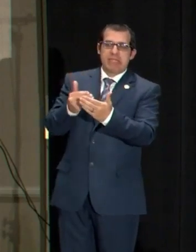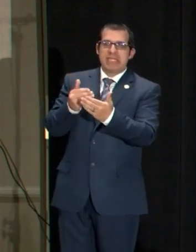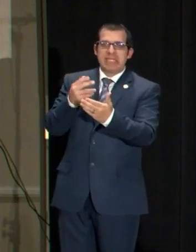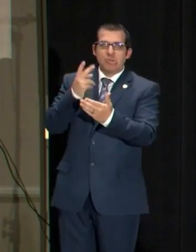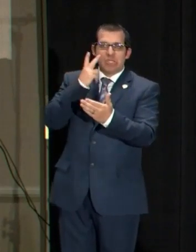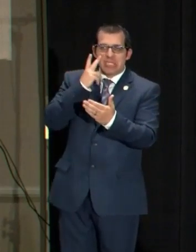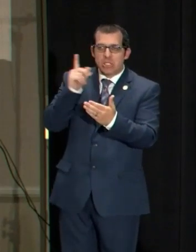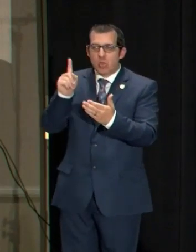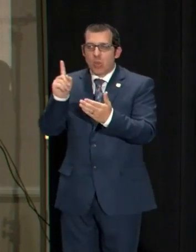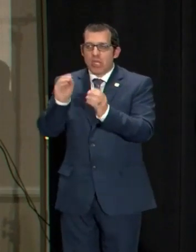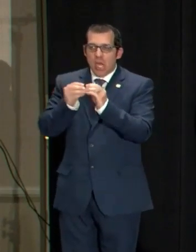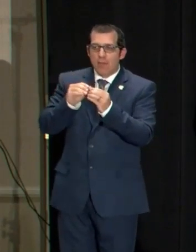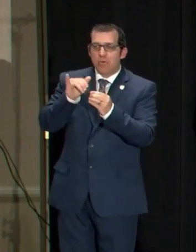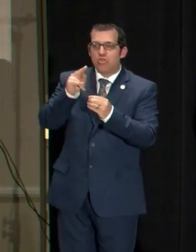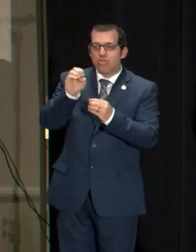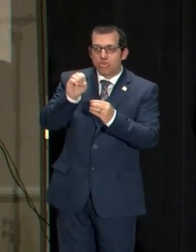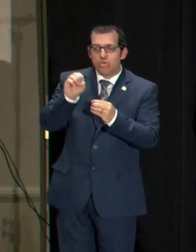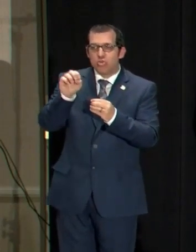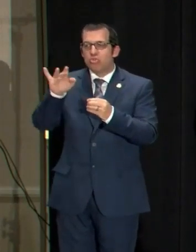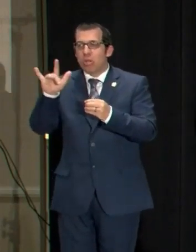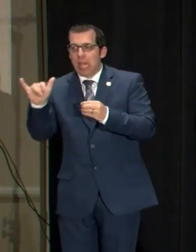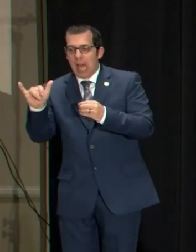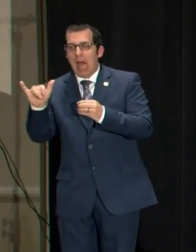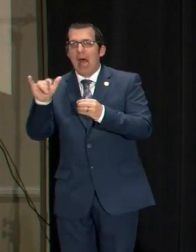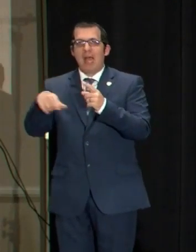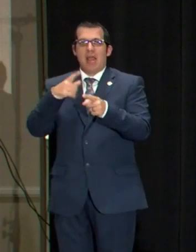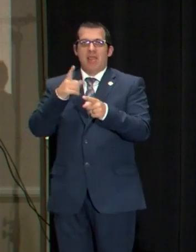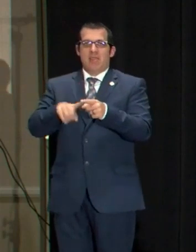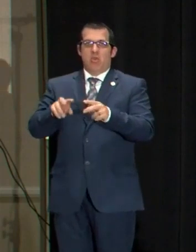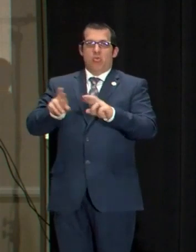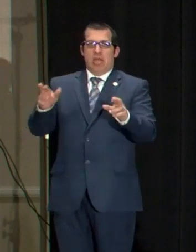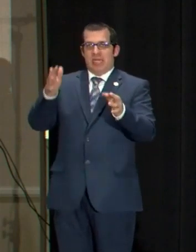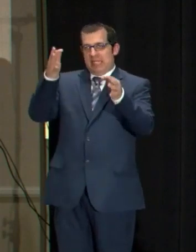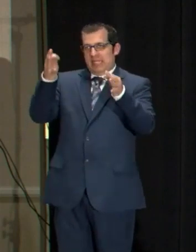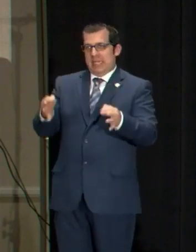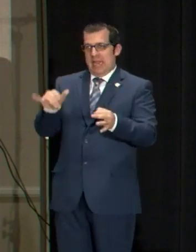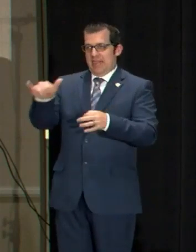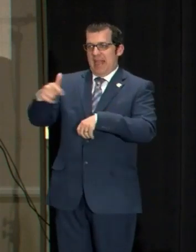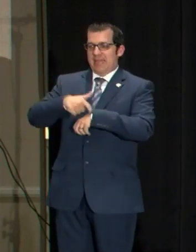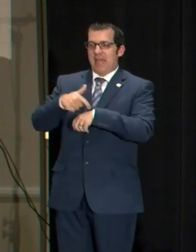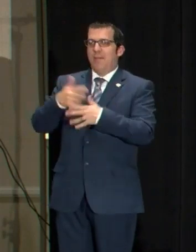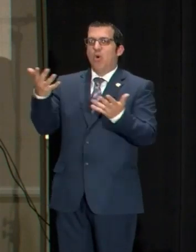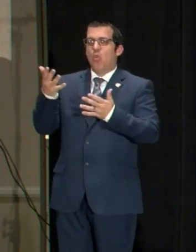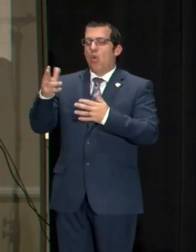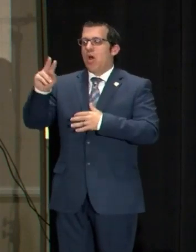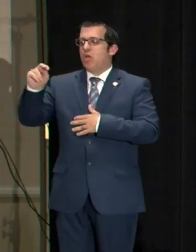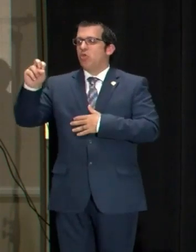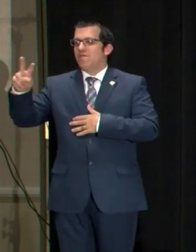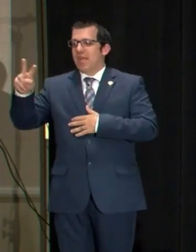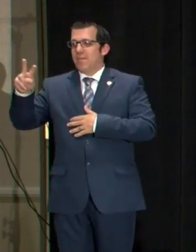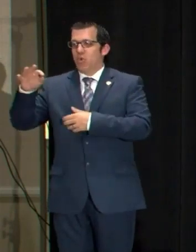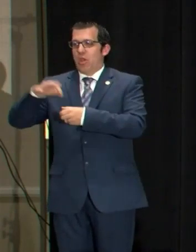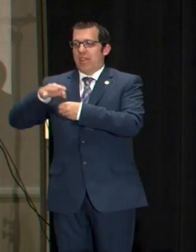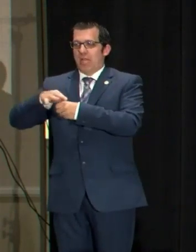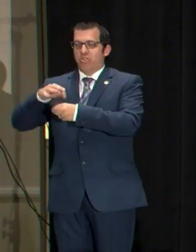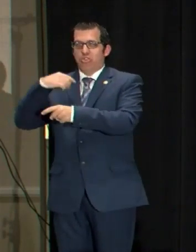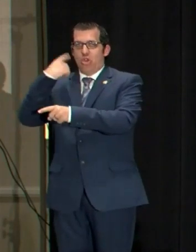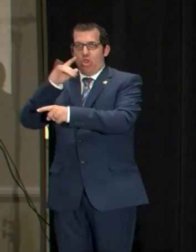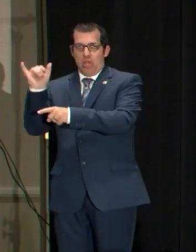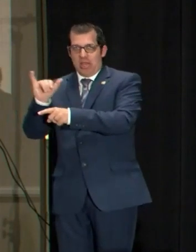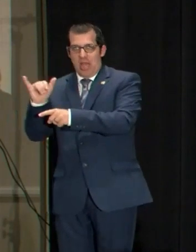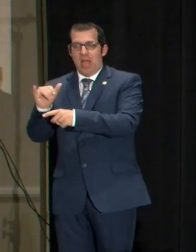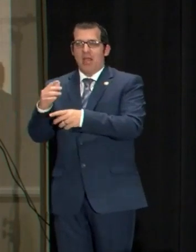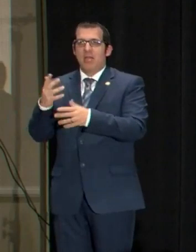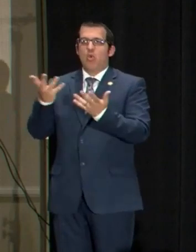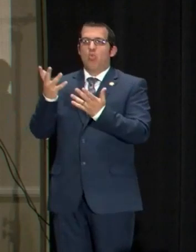we are in June and July, and make some decisions then as to what the November election might look like,